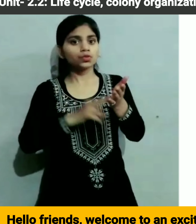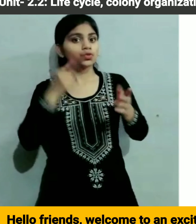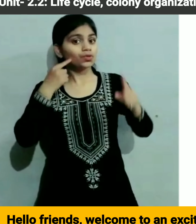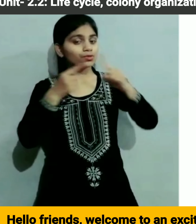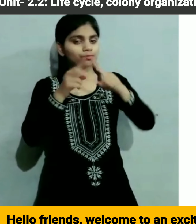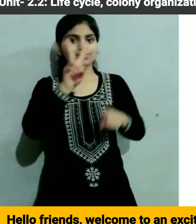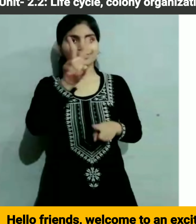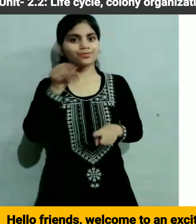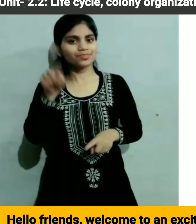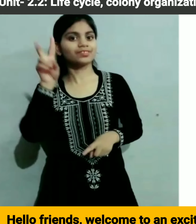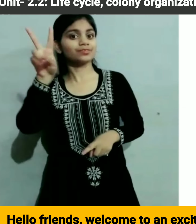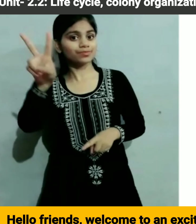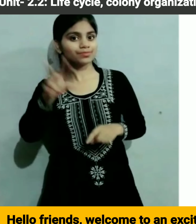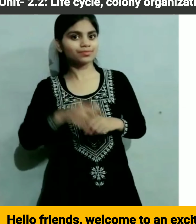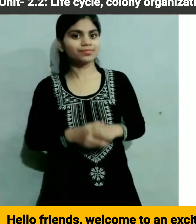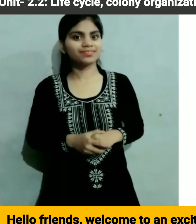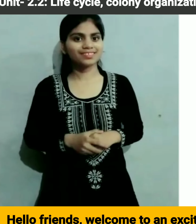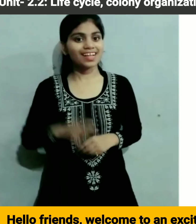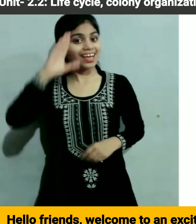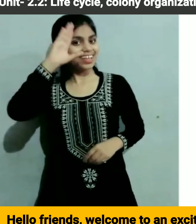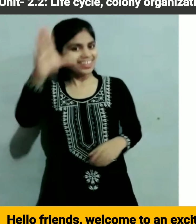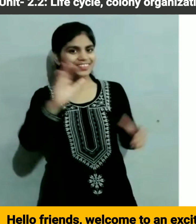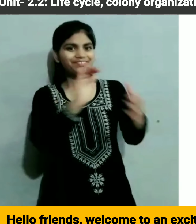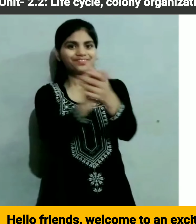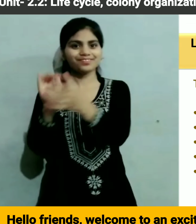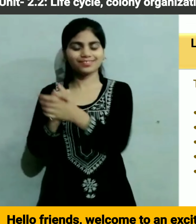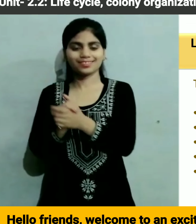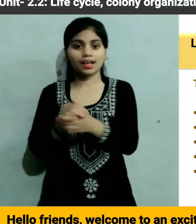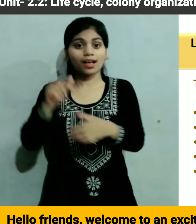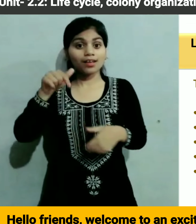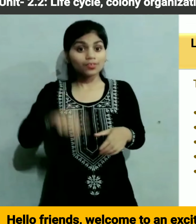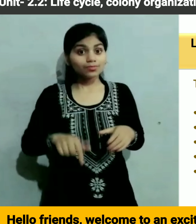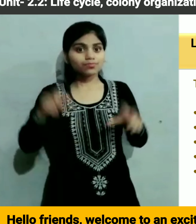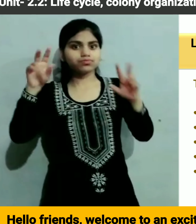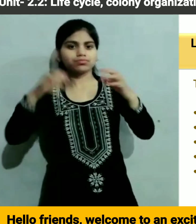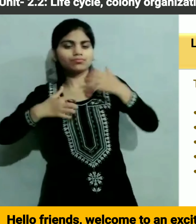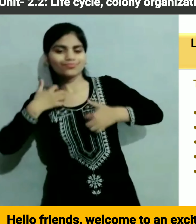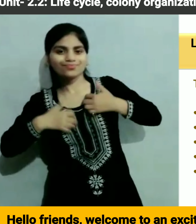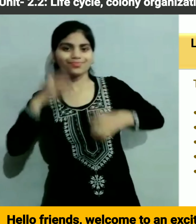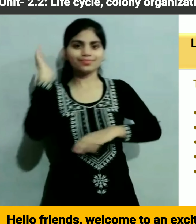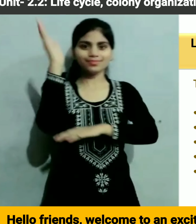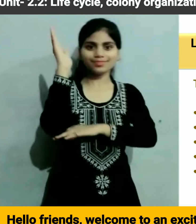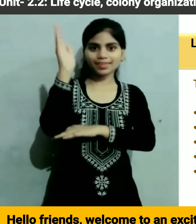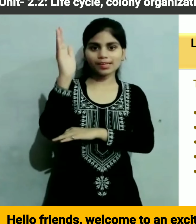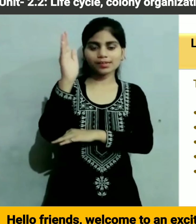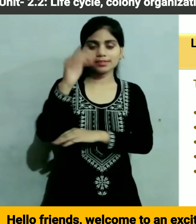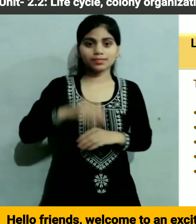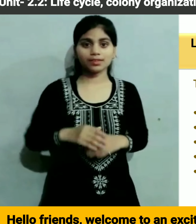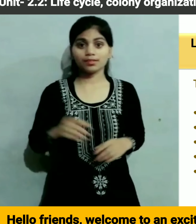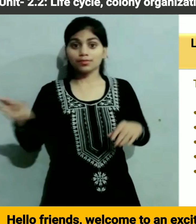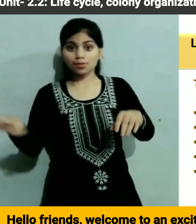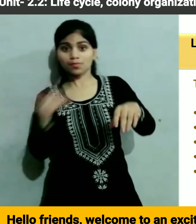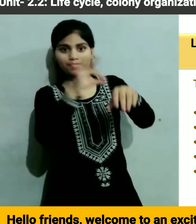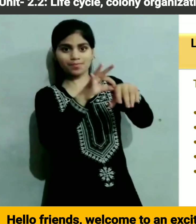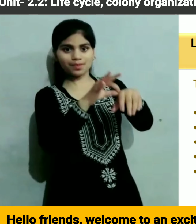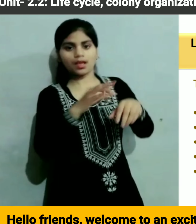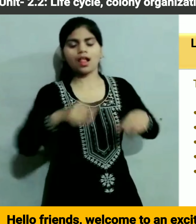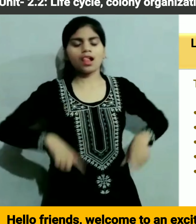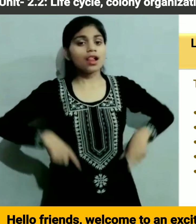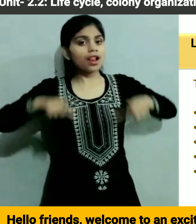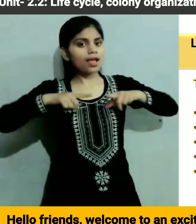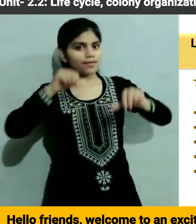friends, welcome to an exciting session on life cycle, colony